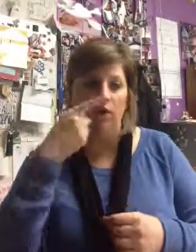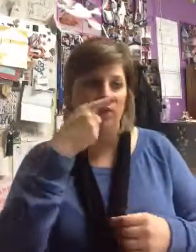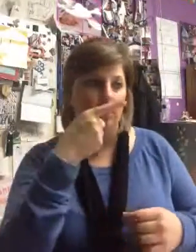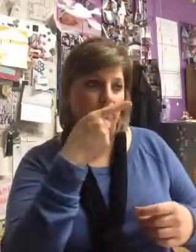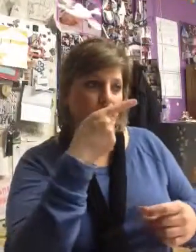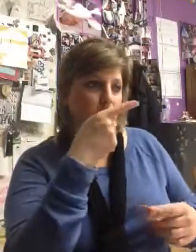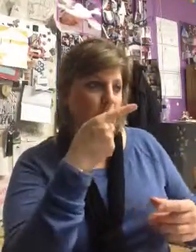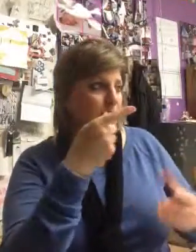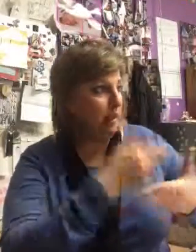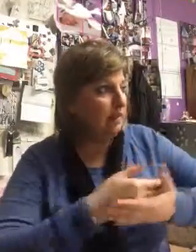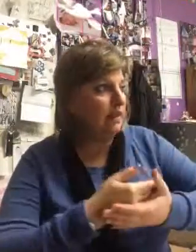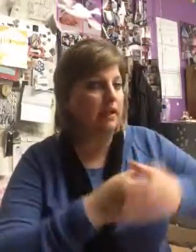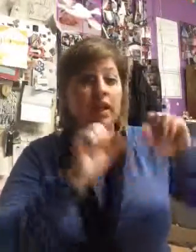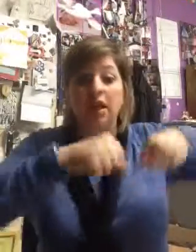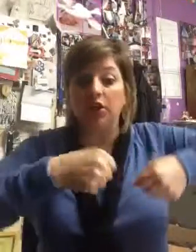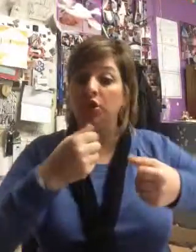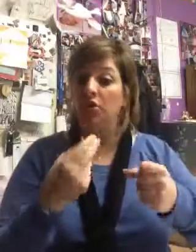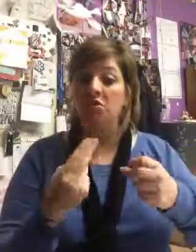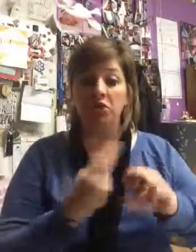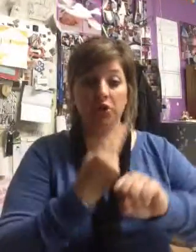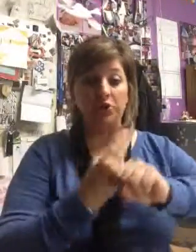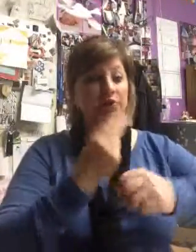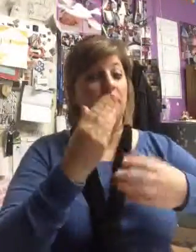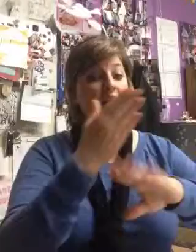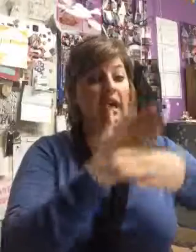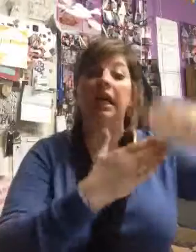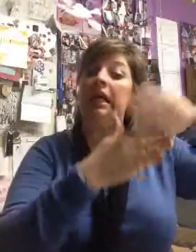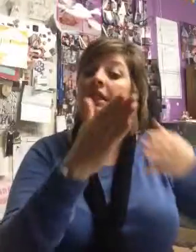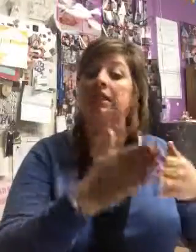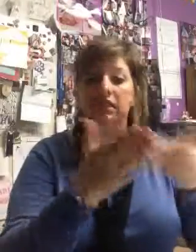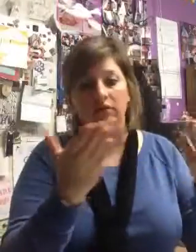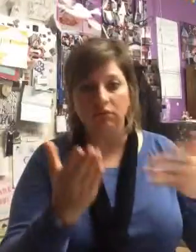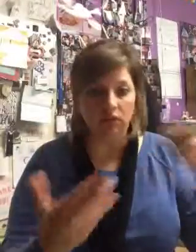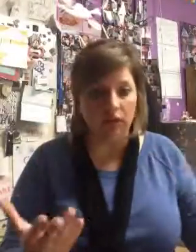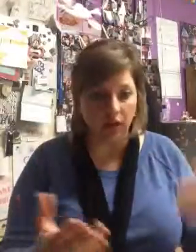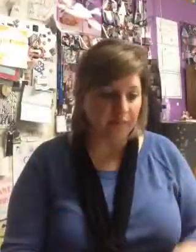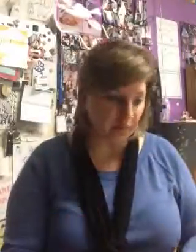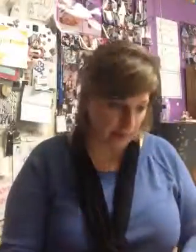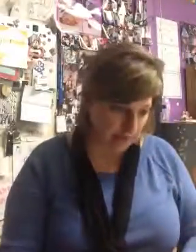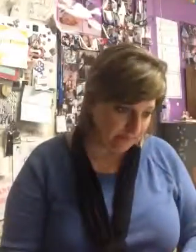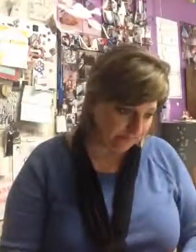so babies can use their hands and whatnot. Okay.